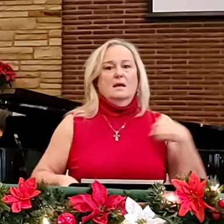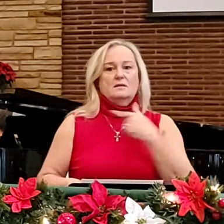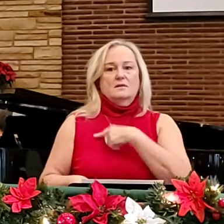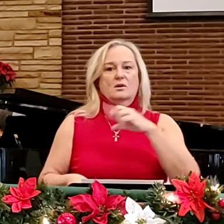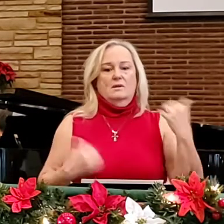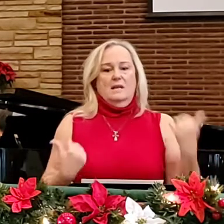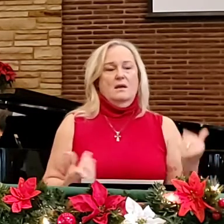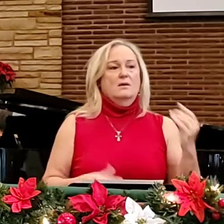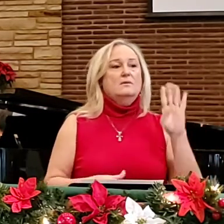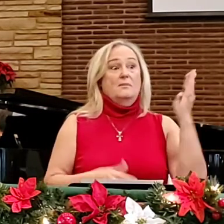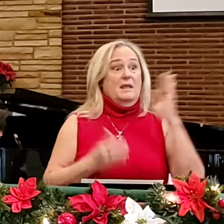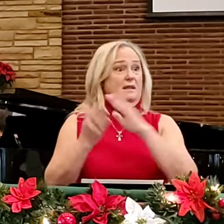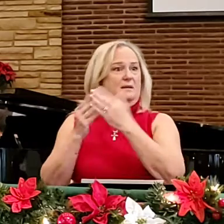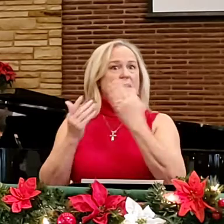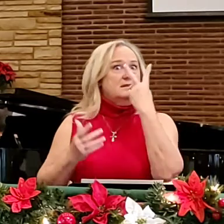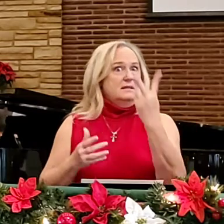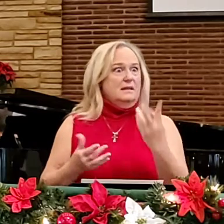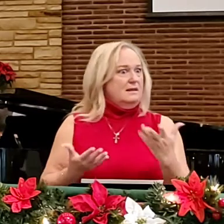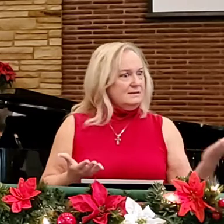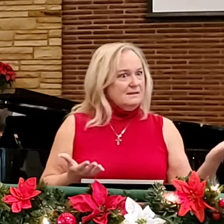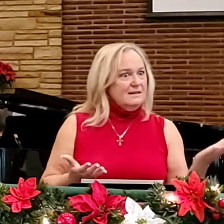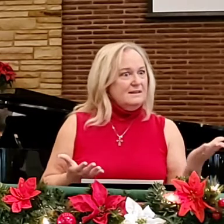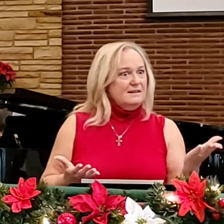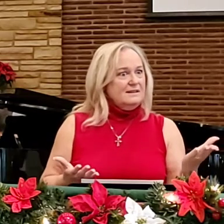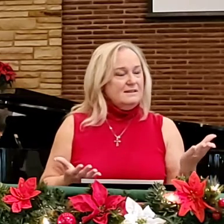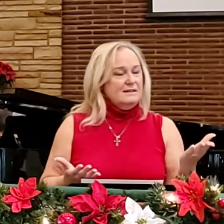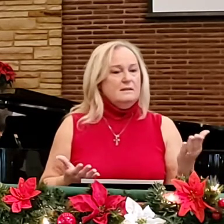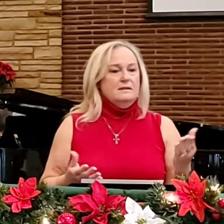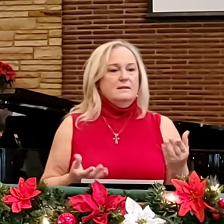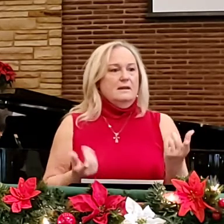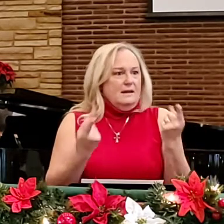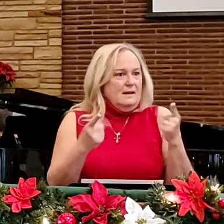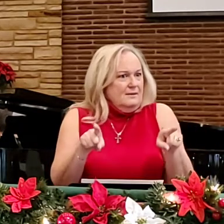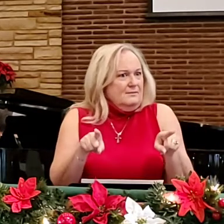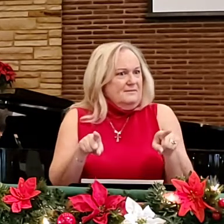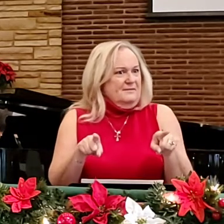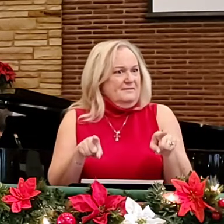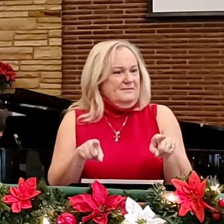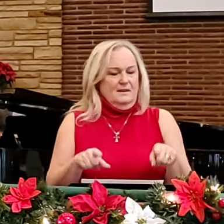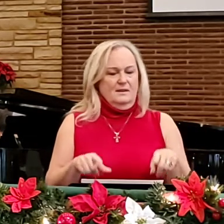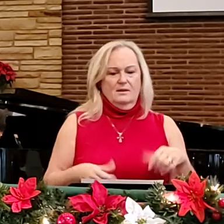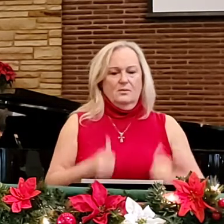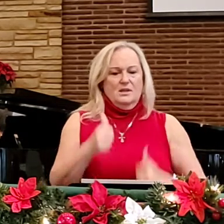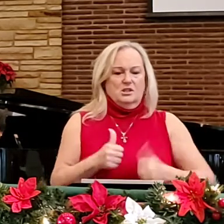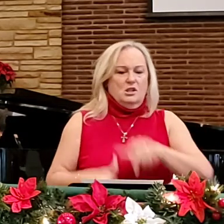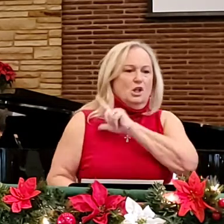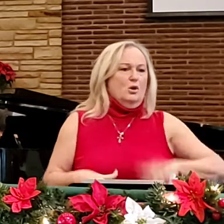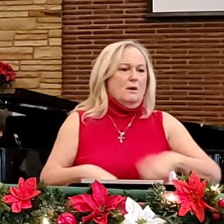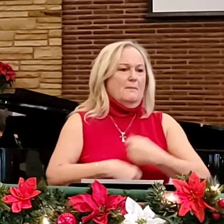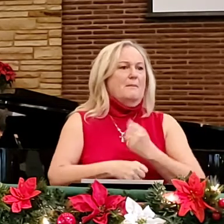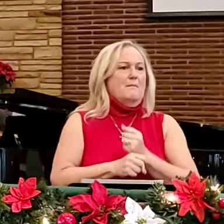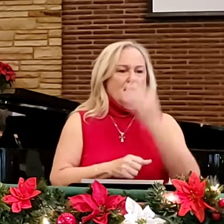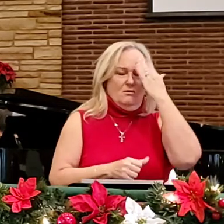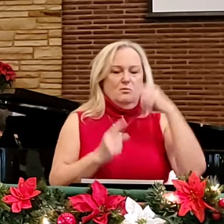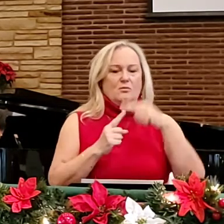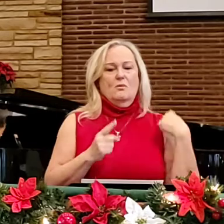to Bethlehem and see this thing that has taken place, which the Lord has made known to